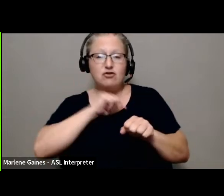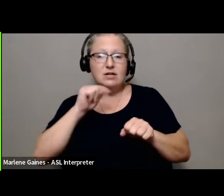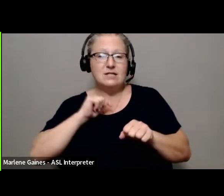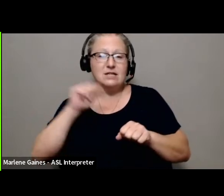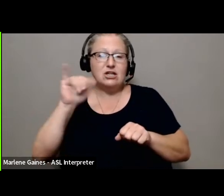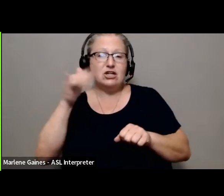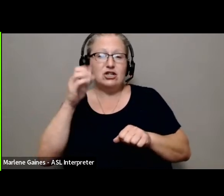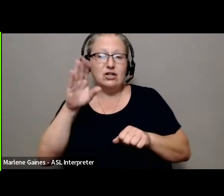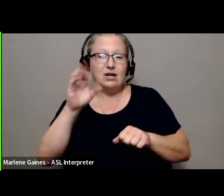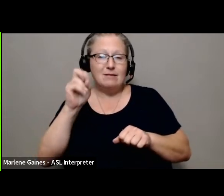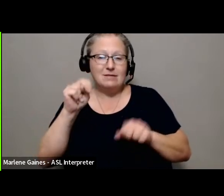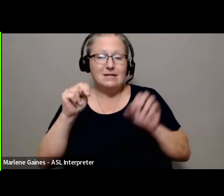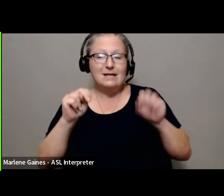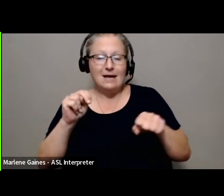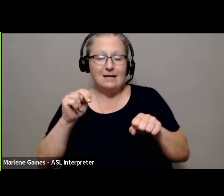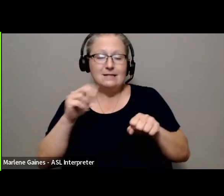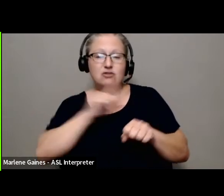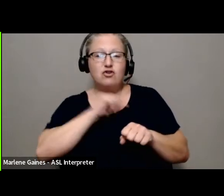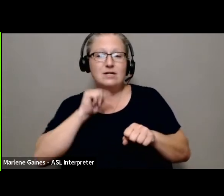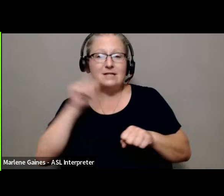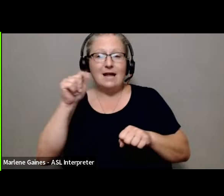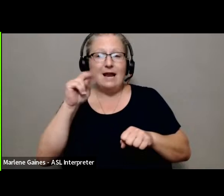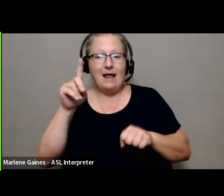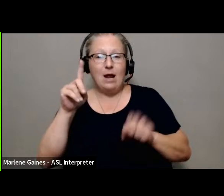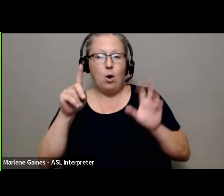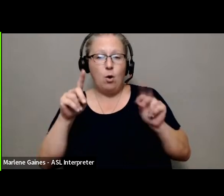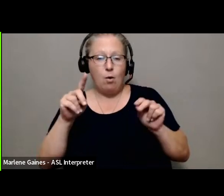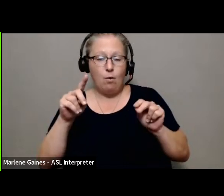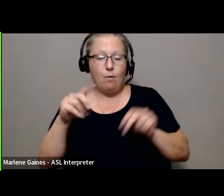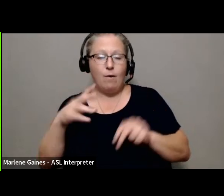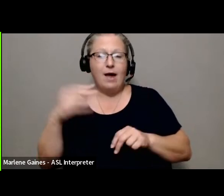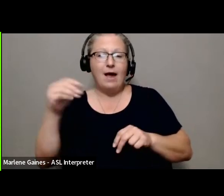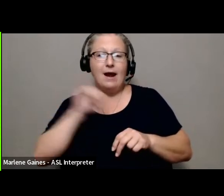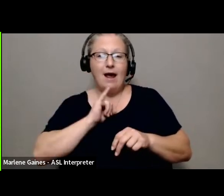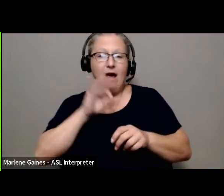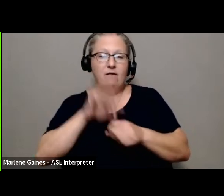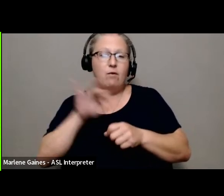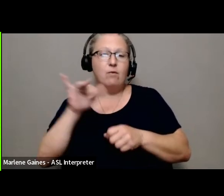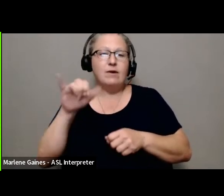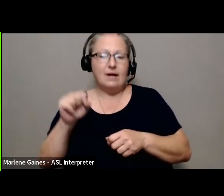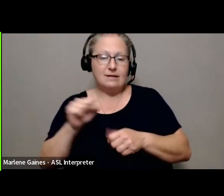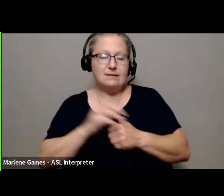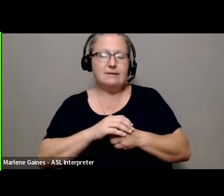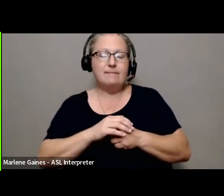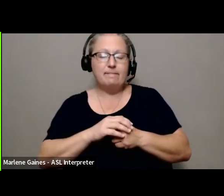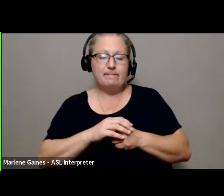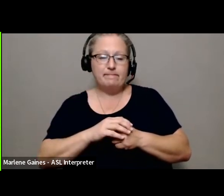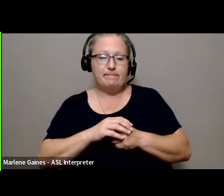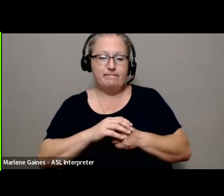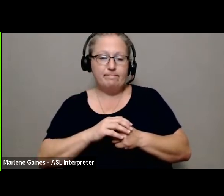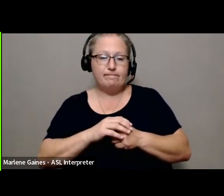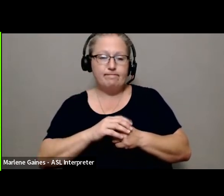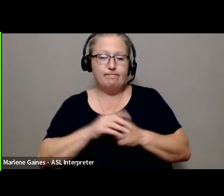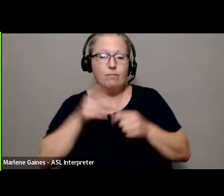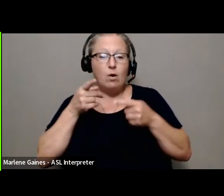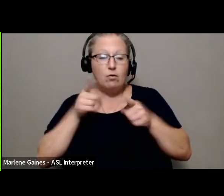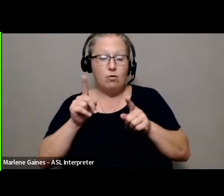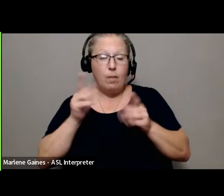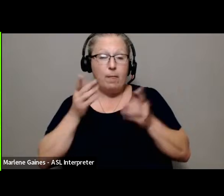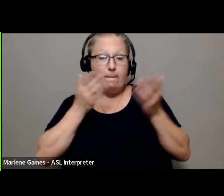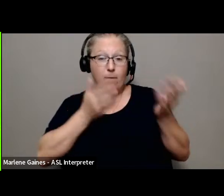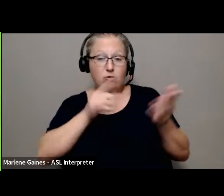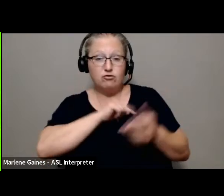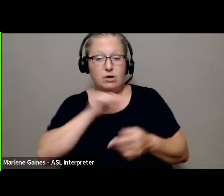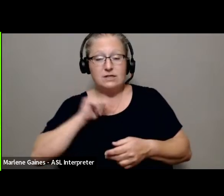Trustee Jacobson, yes. Trustee Land, no. And I voted yes. Upon the motion of